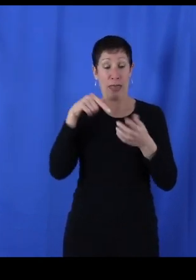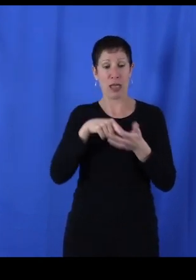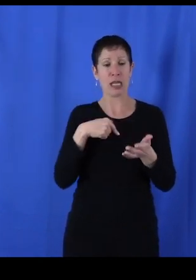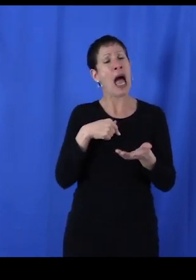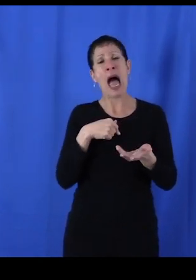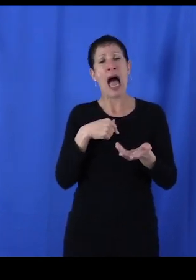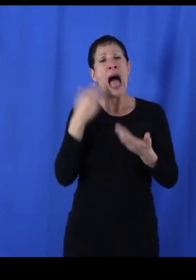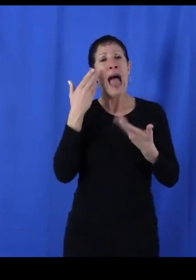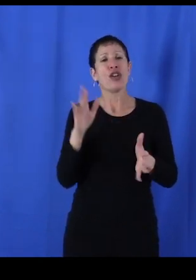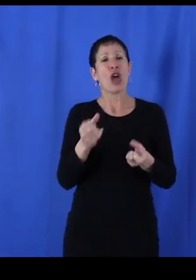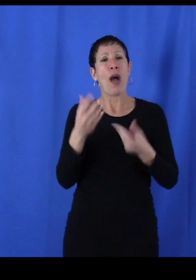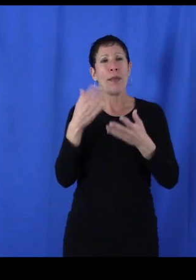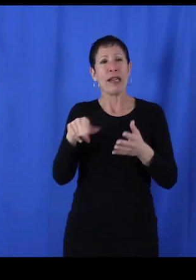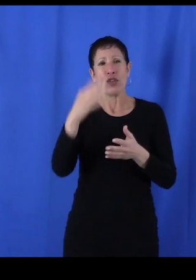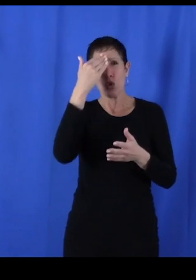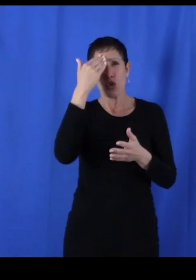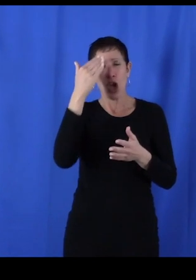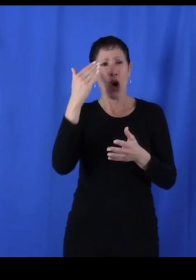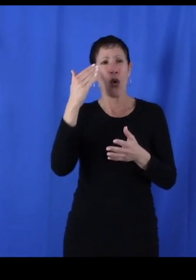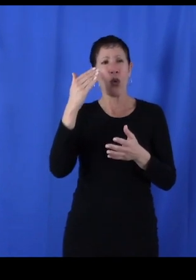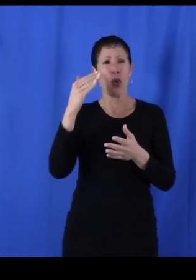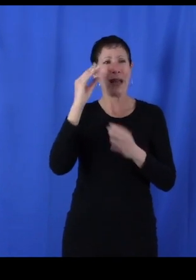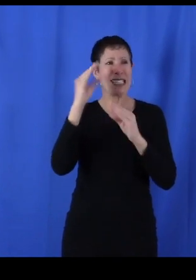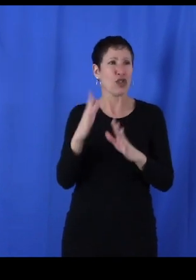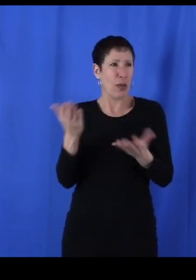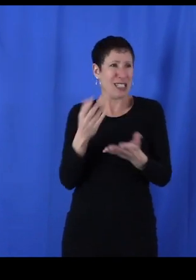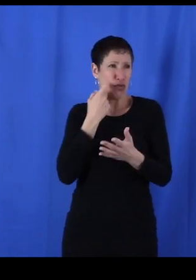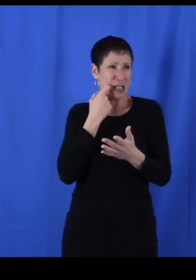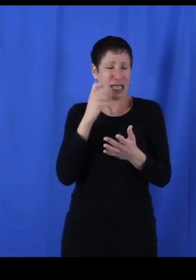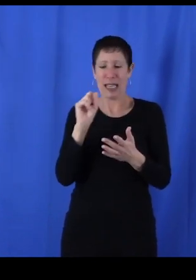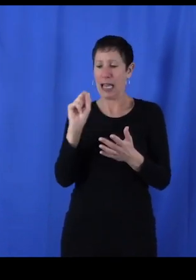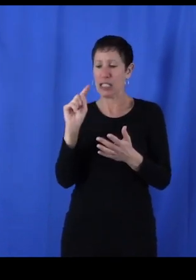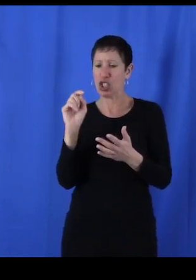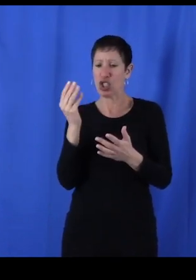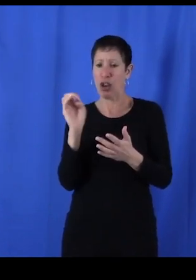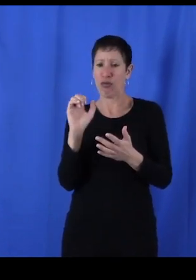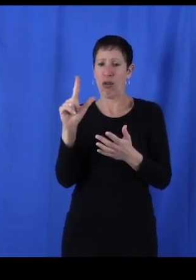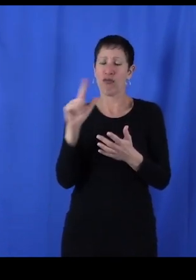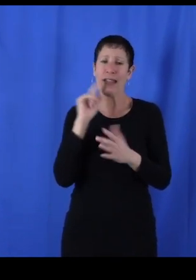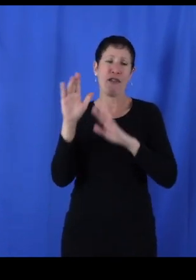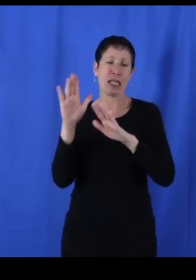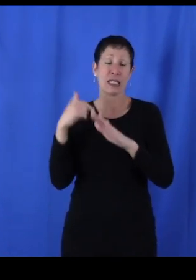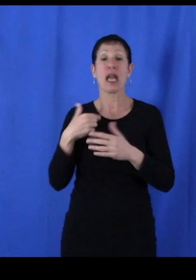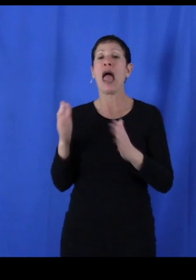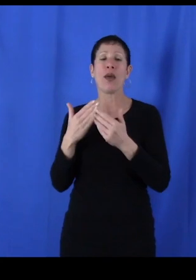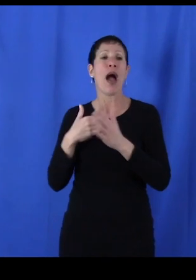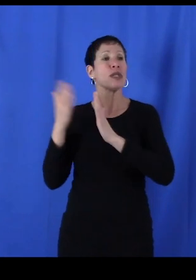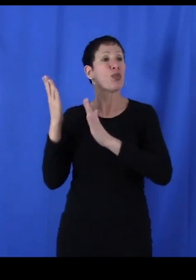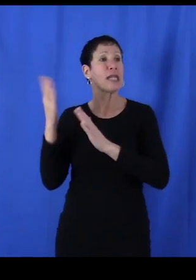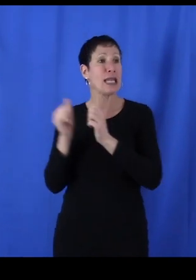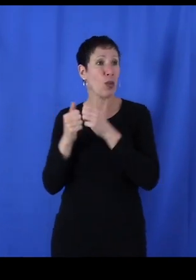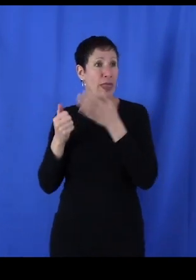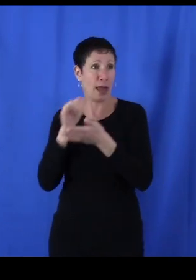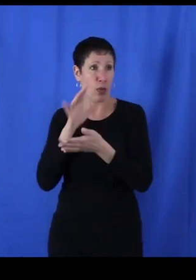know how many of you know Hito Sterl. She was here recently. She's fantastic. So I was presenting with her, and she said, well, what